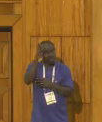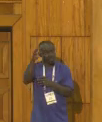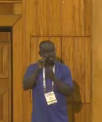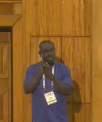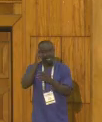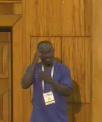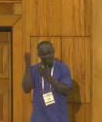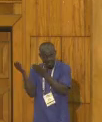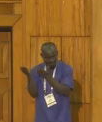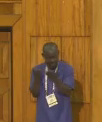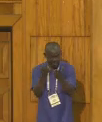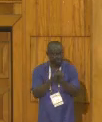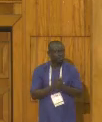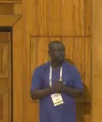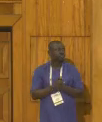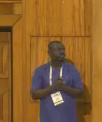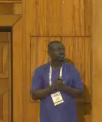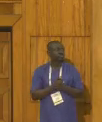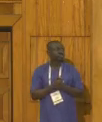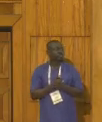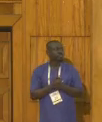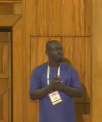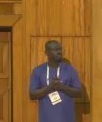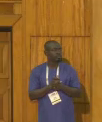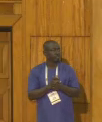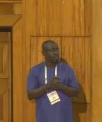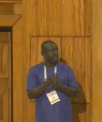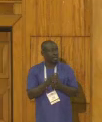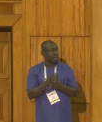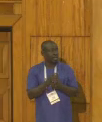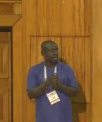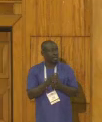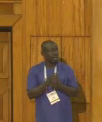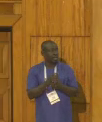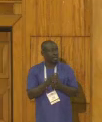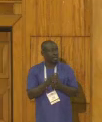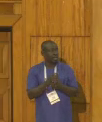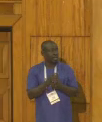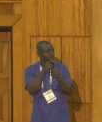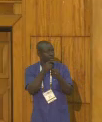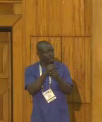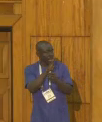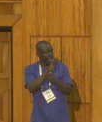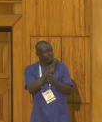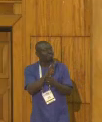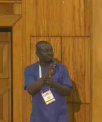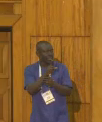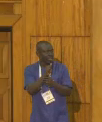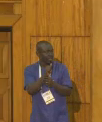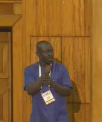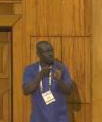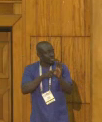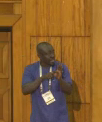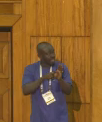the government. And with regards to CAB-LA, which is the topic of today, we started implementing it